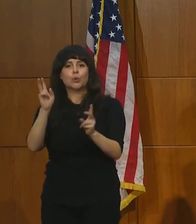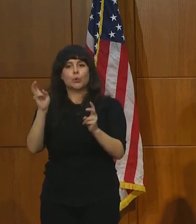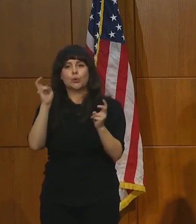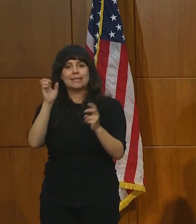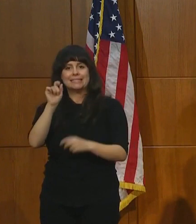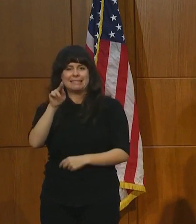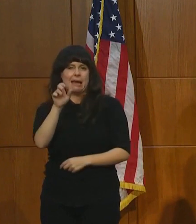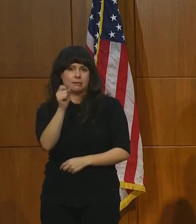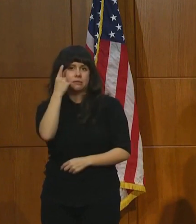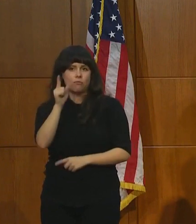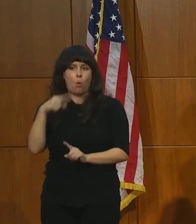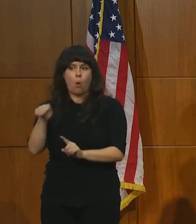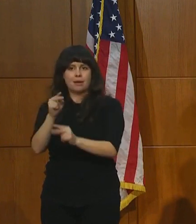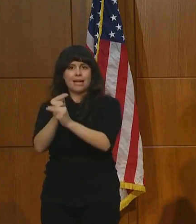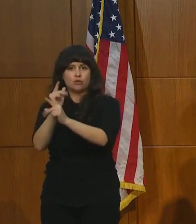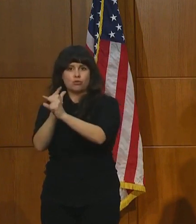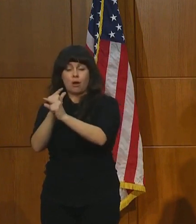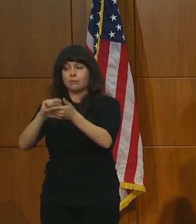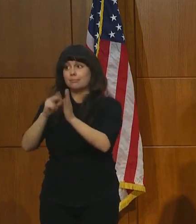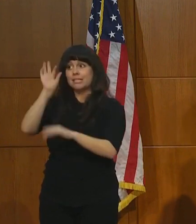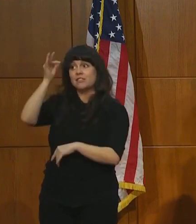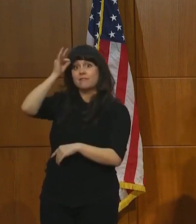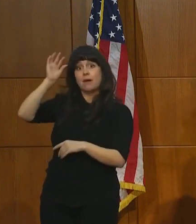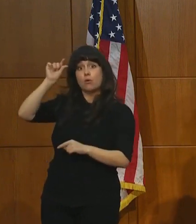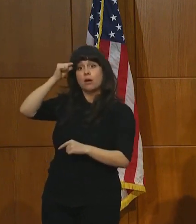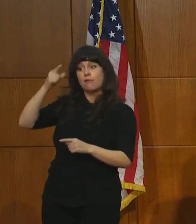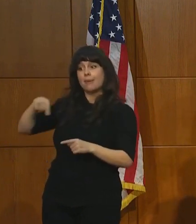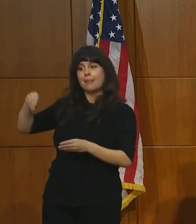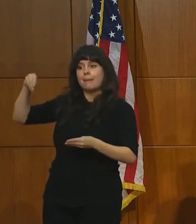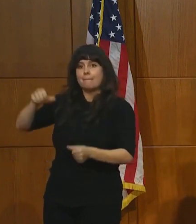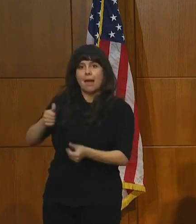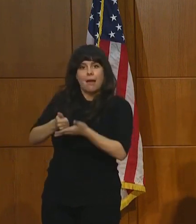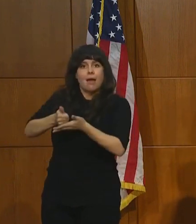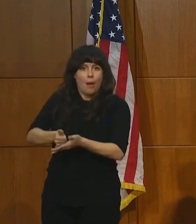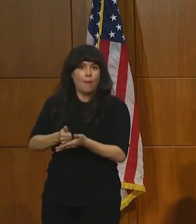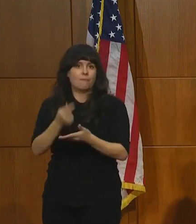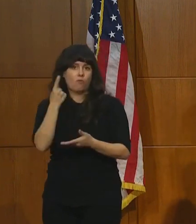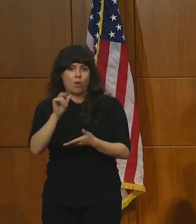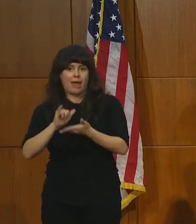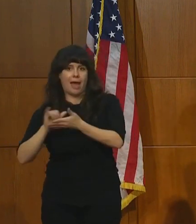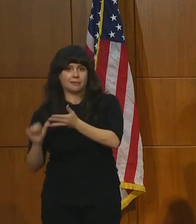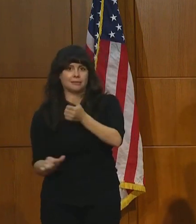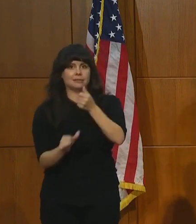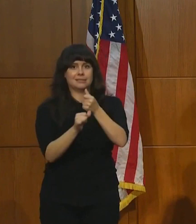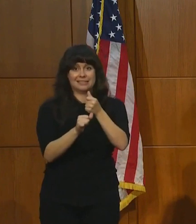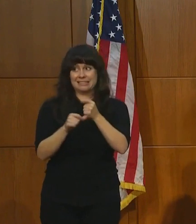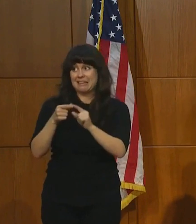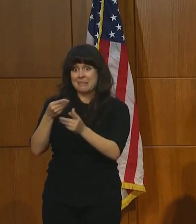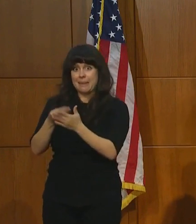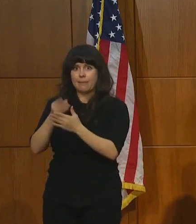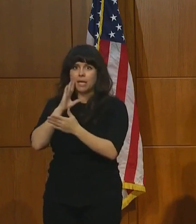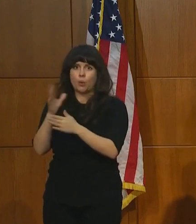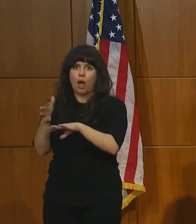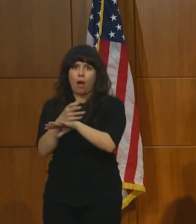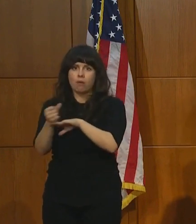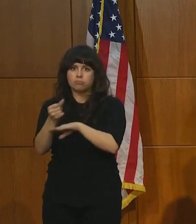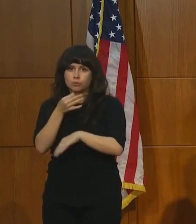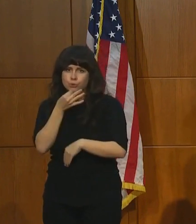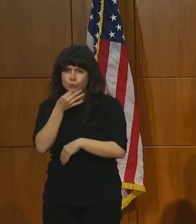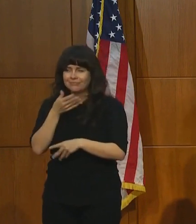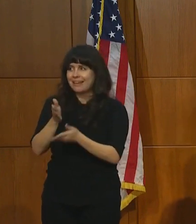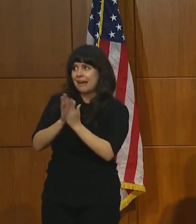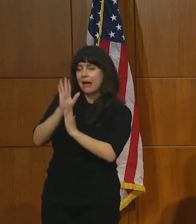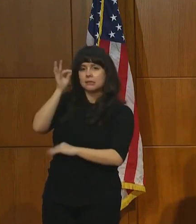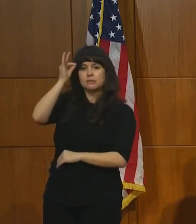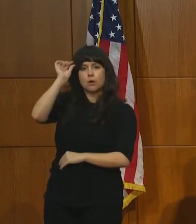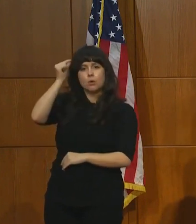is helping pay for this assistance. That status will end soon, and I've asked the federal government to extend it through the end of